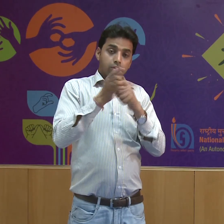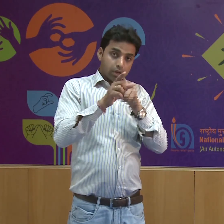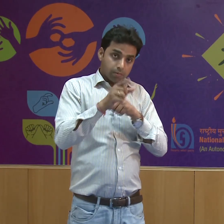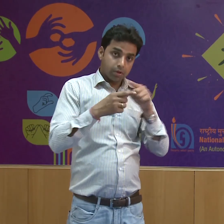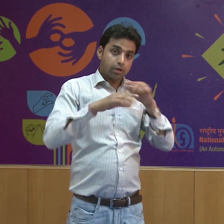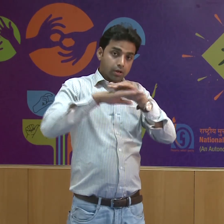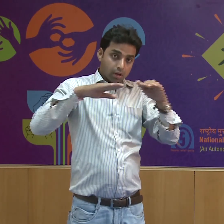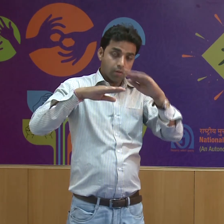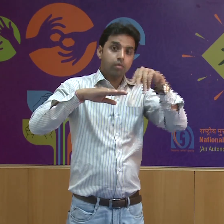level.